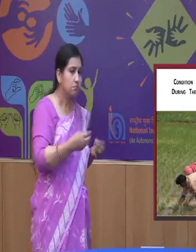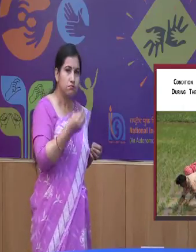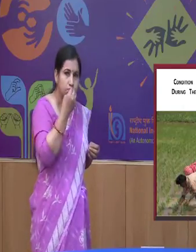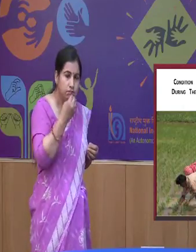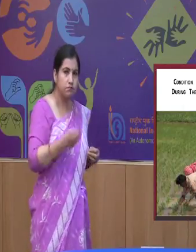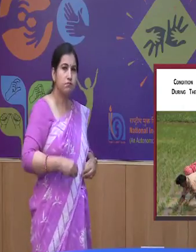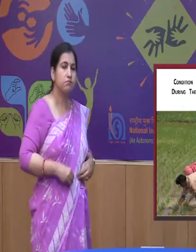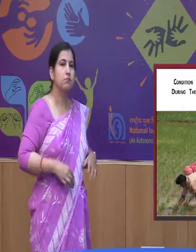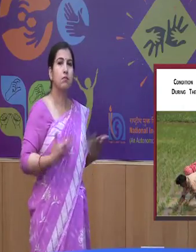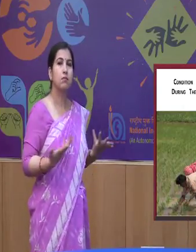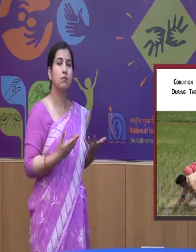for its living.